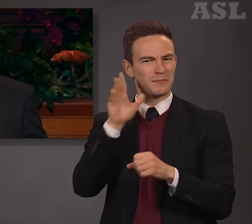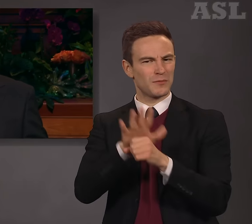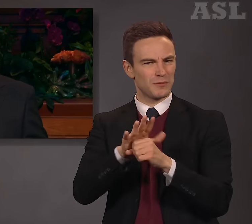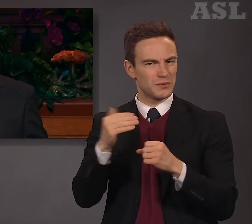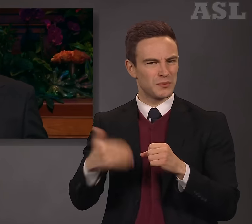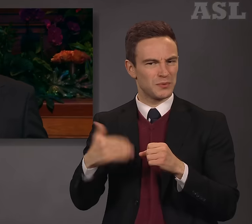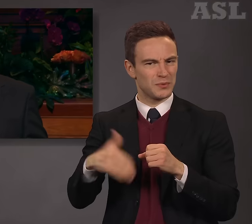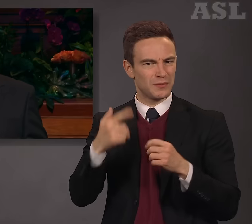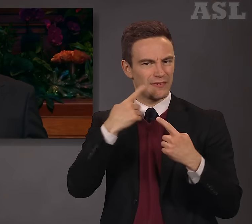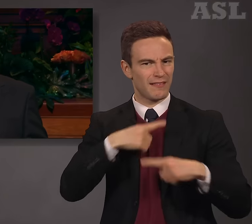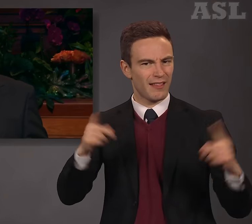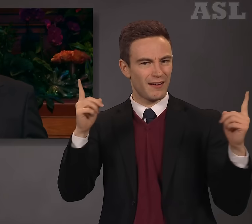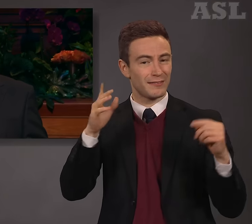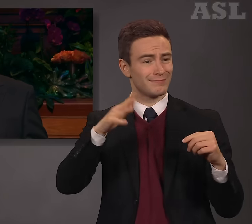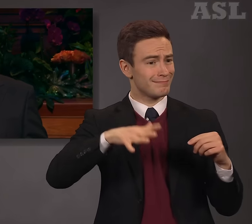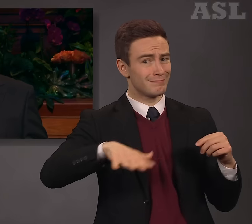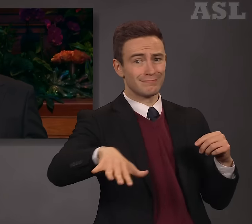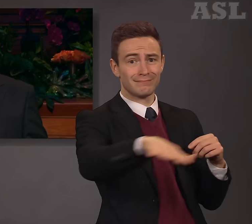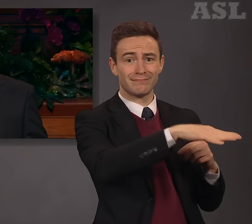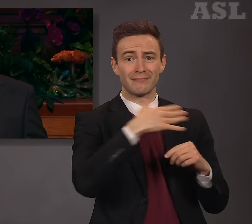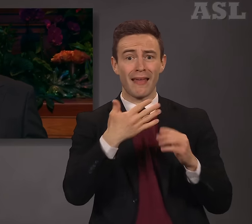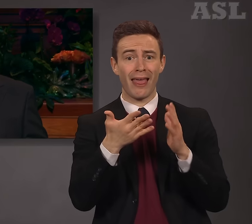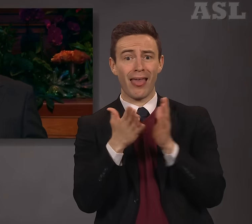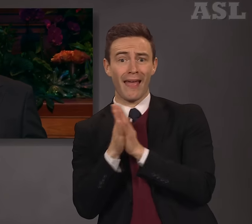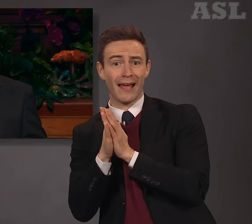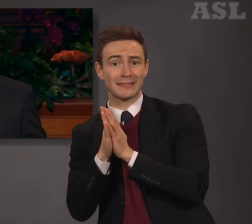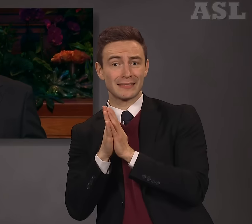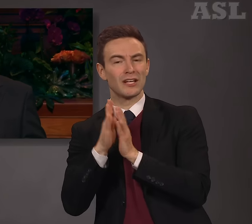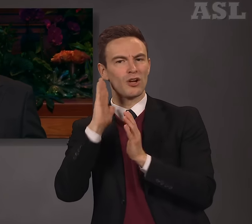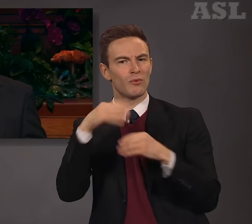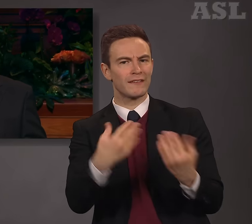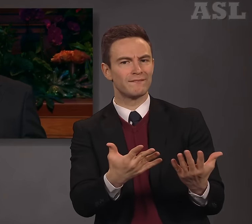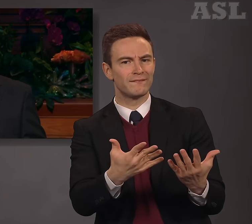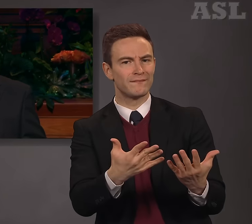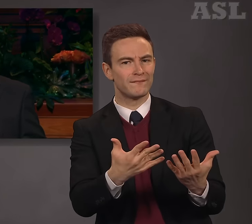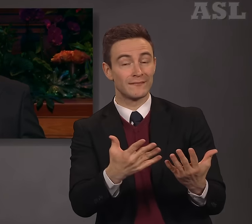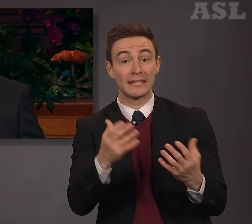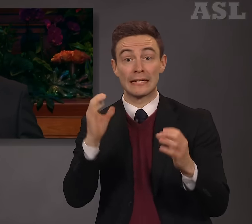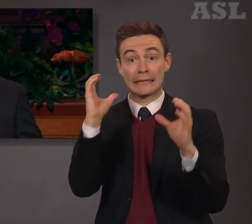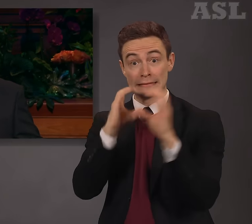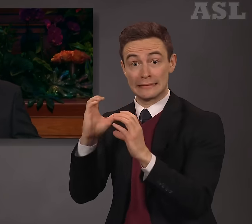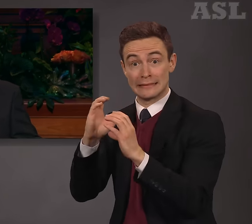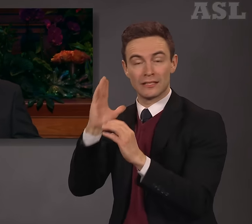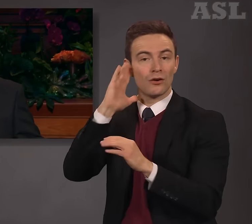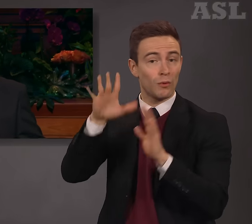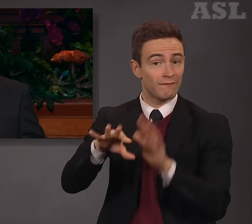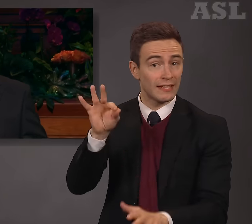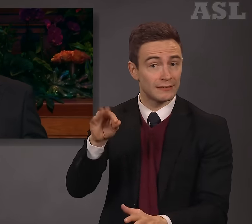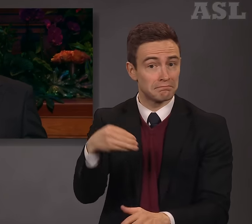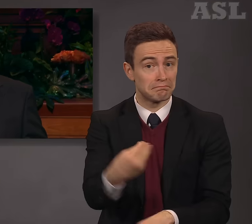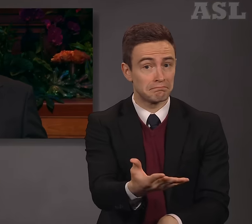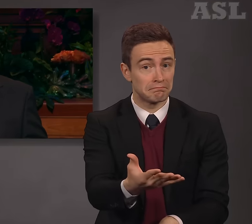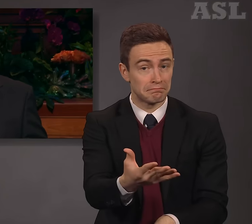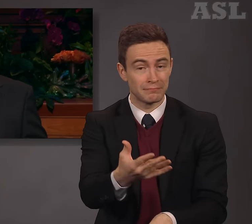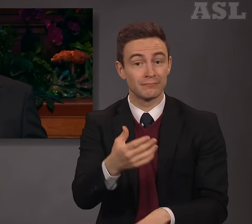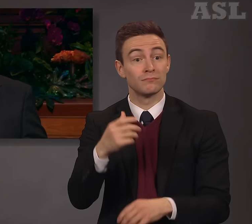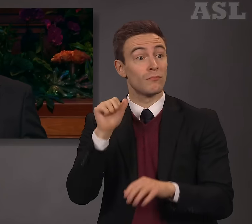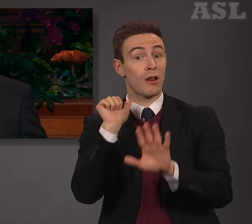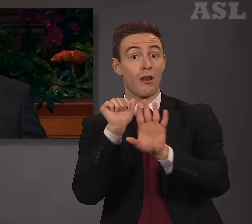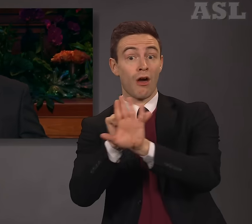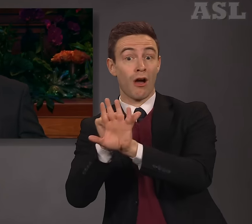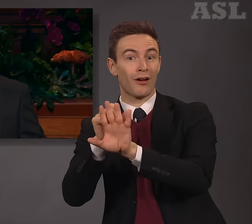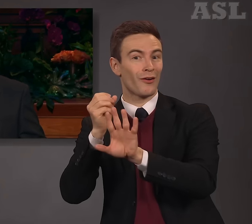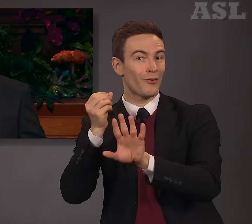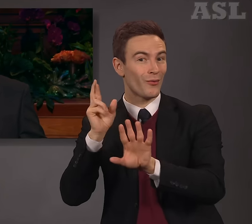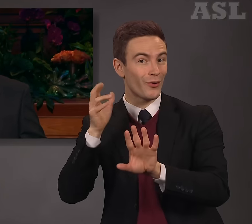declared, "Ask, and it shall be given you. Seek, and you shall find. Knock or call,